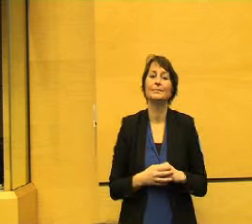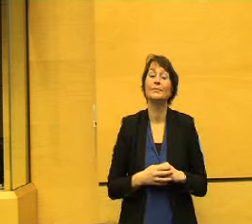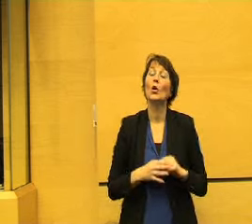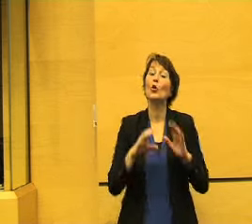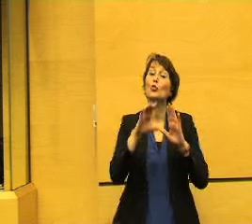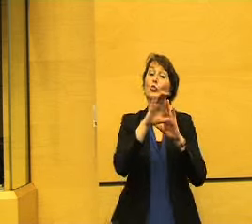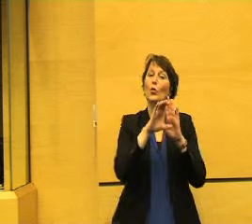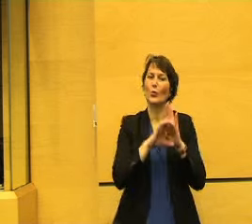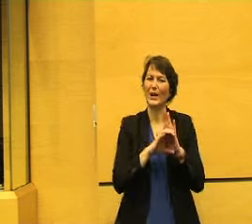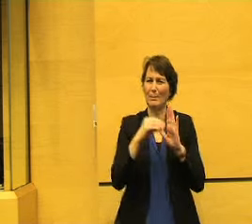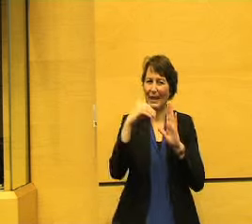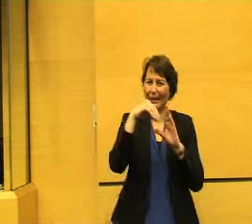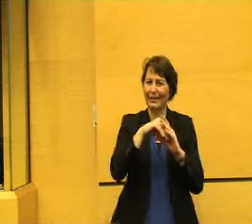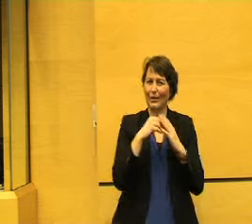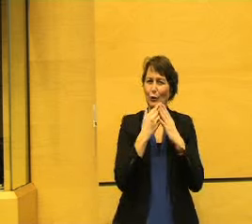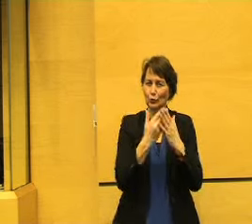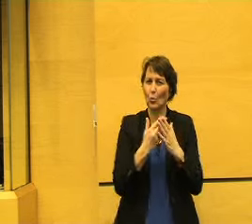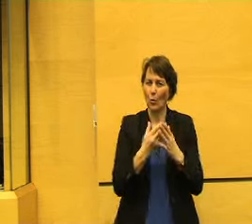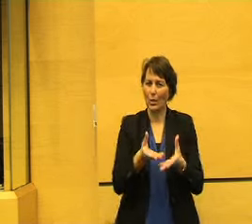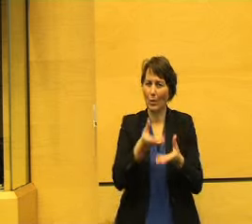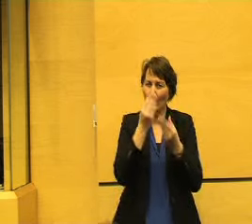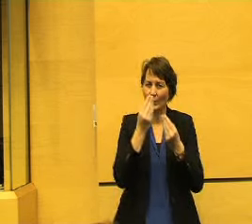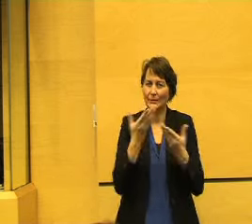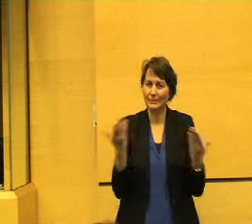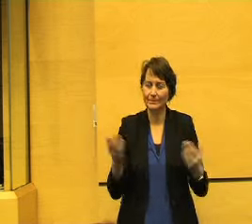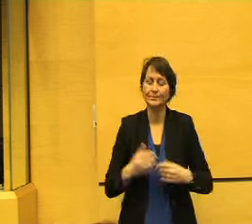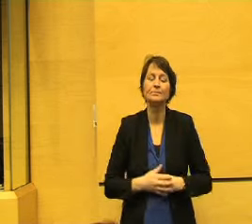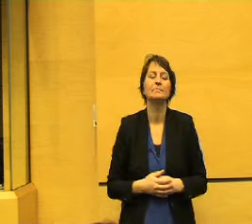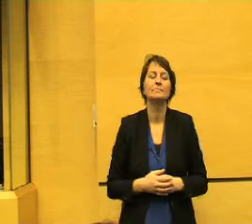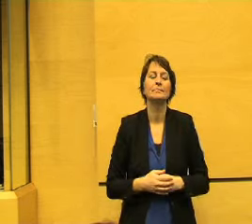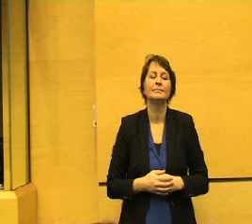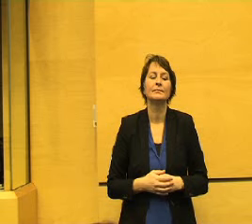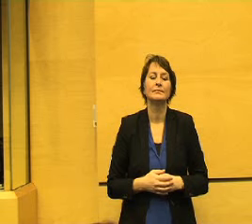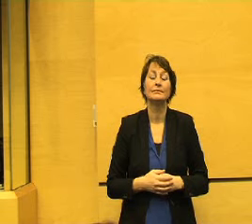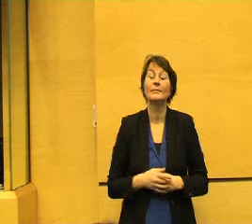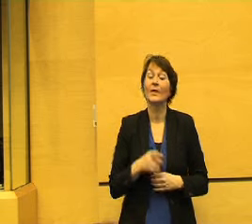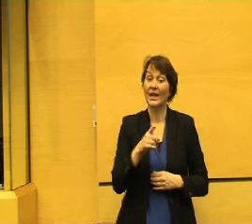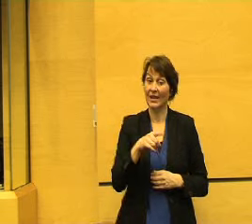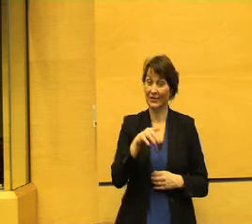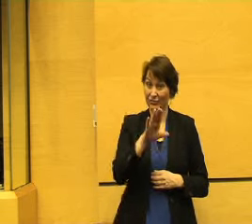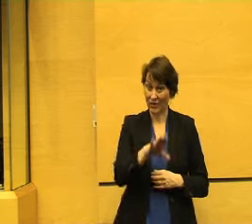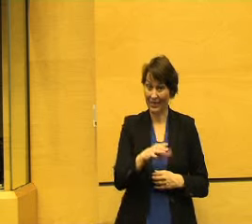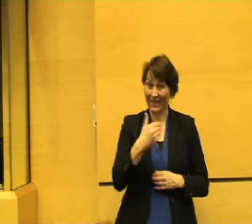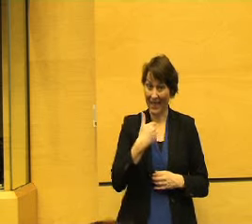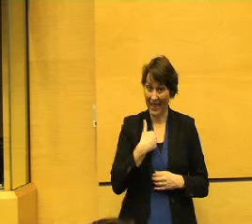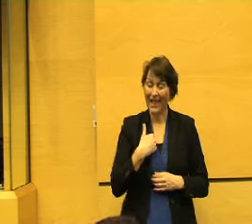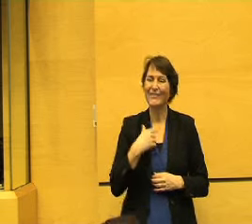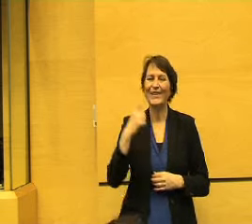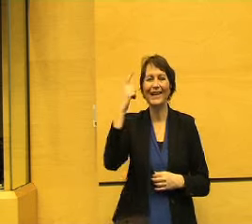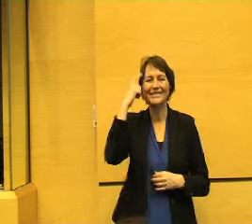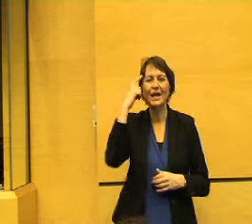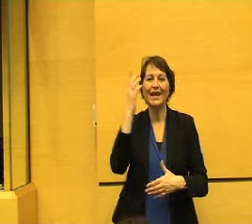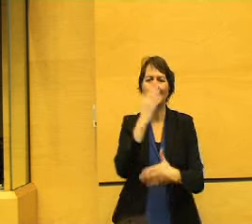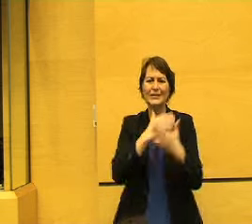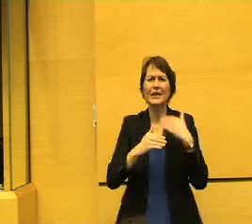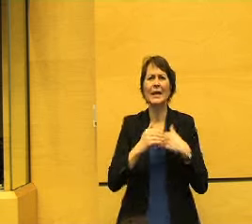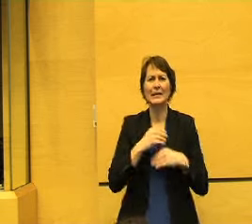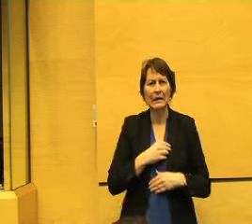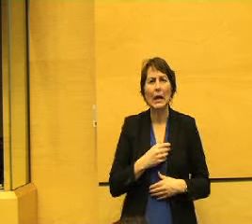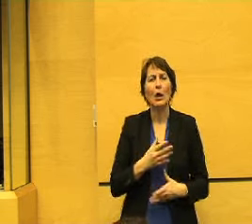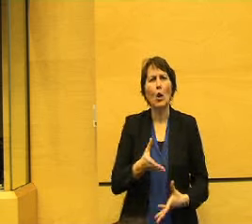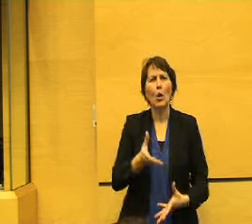we understand that our students with ID has a problem with the generalized what they have